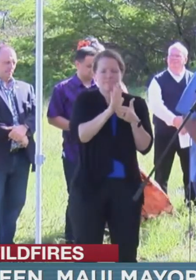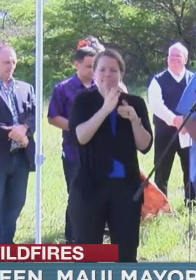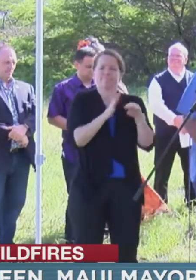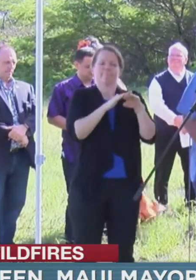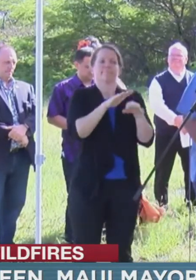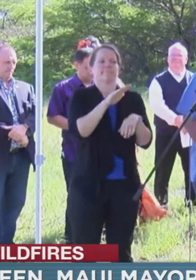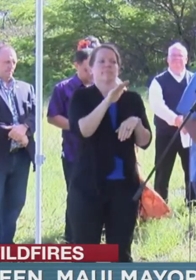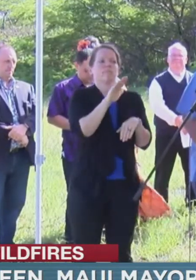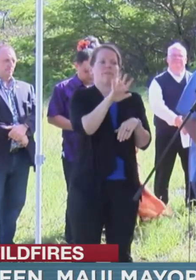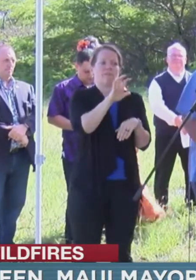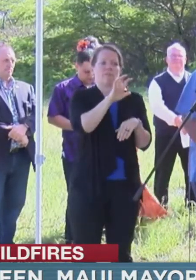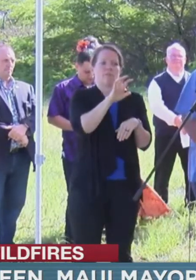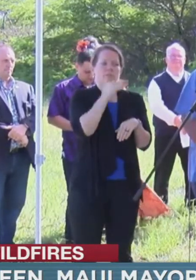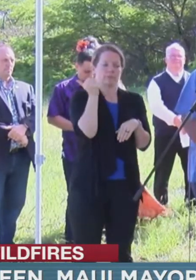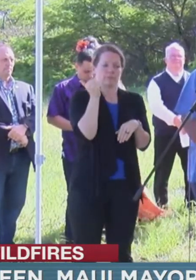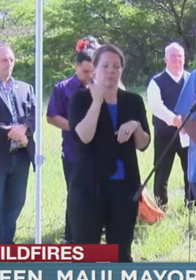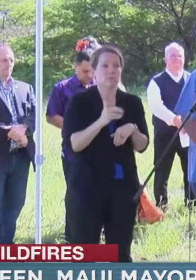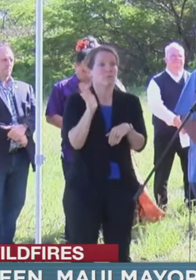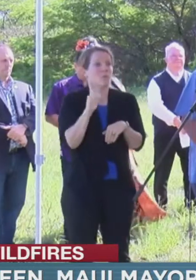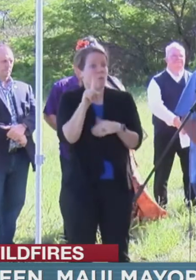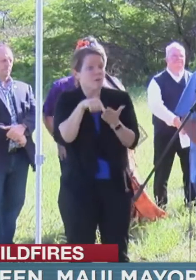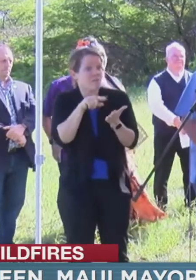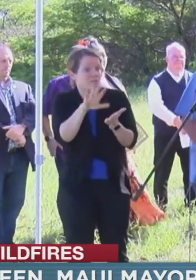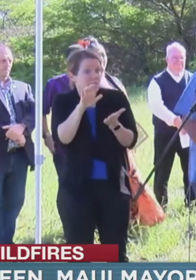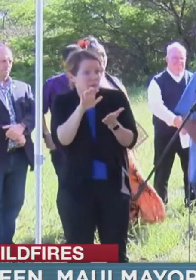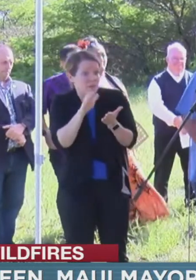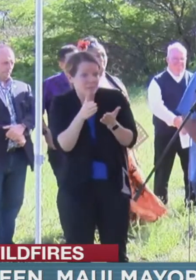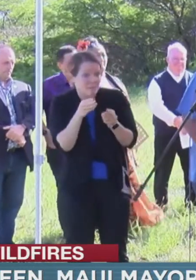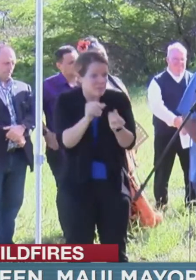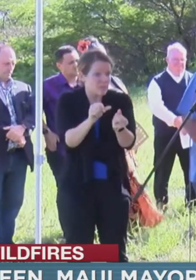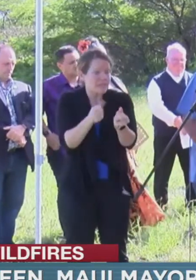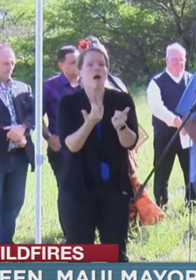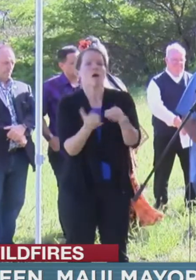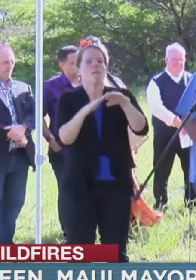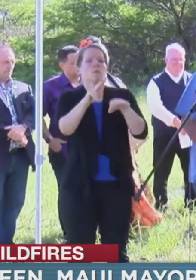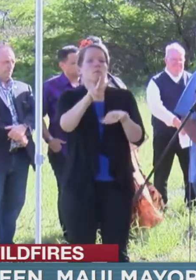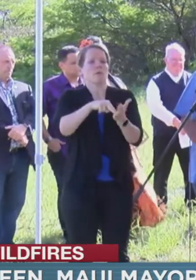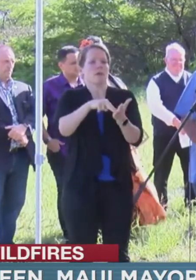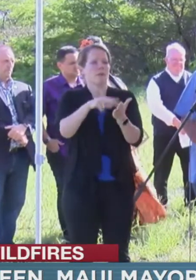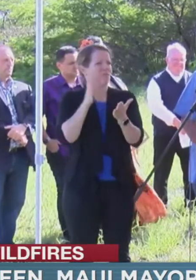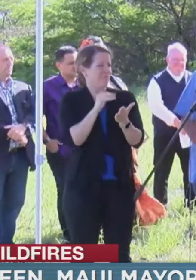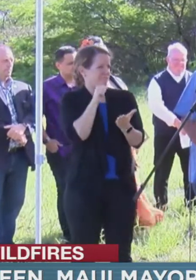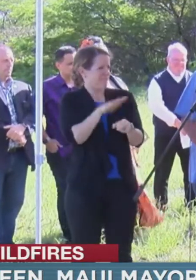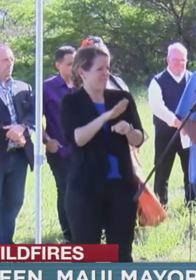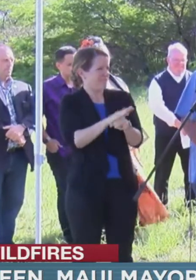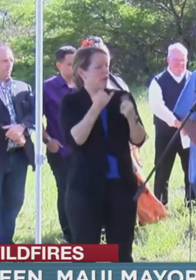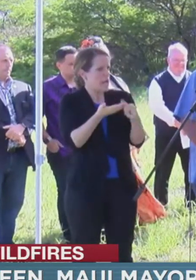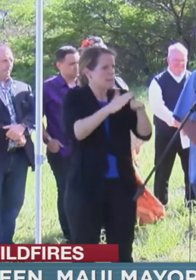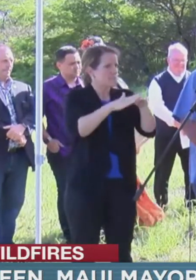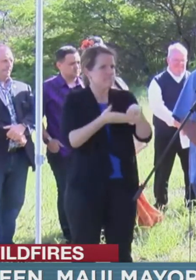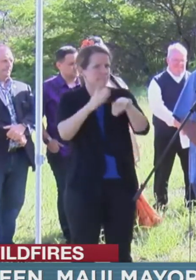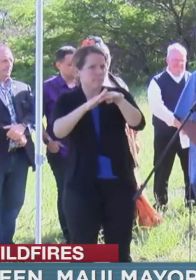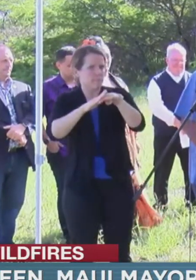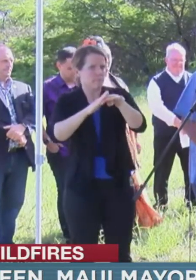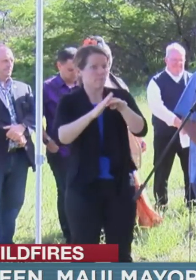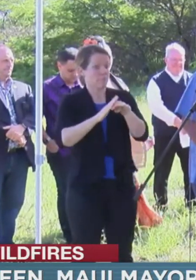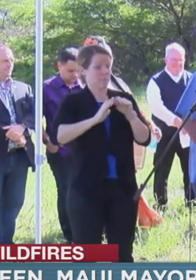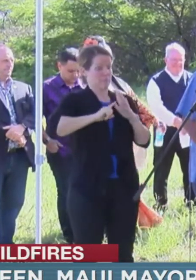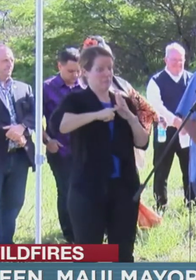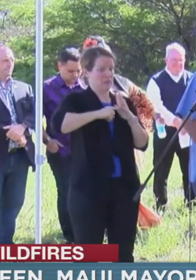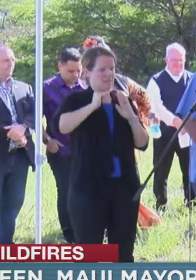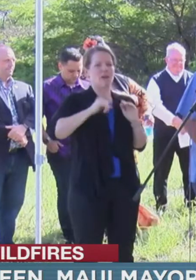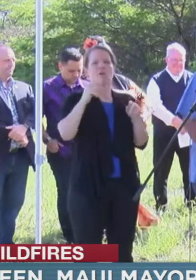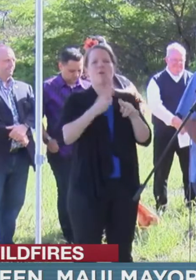from $1,500 to $2,000. So we're hoping that's a little bit more of an incentive and a way in which the pilot project kind of reacted to the market